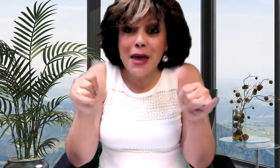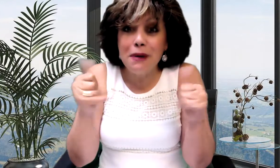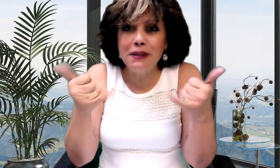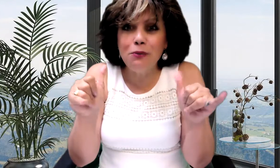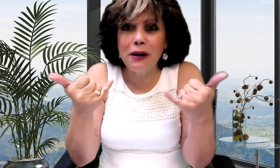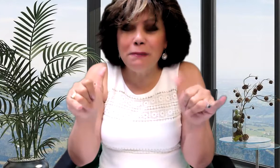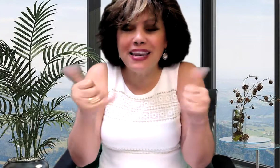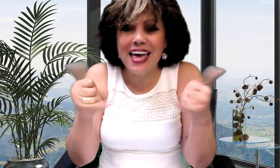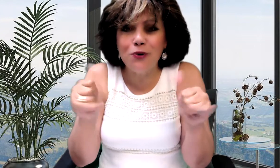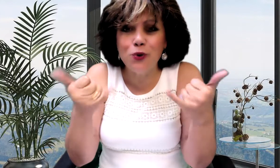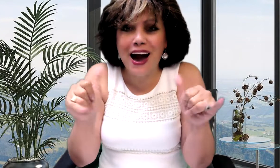maybe they want to play, jugar.